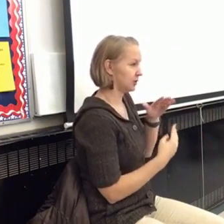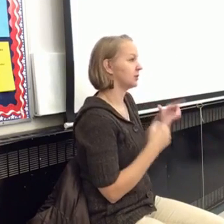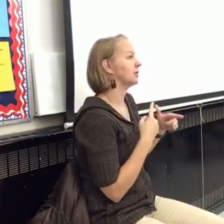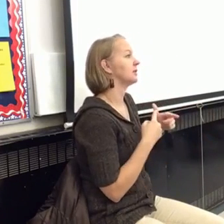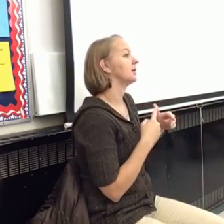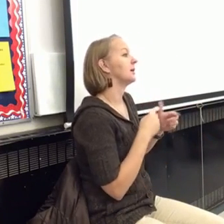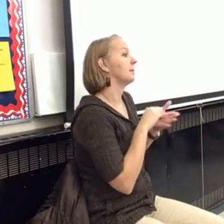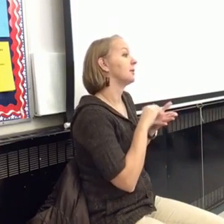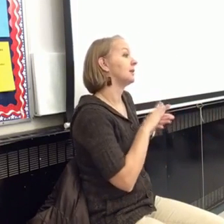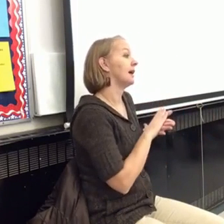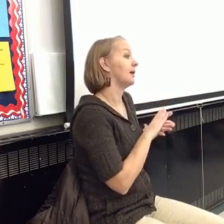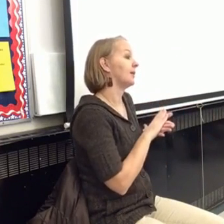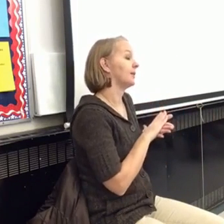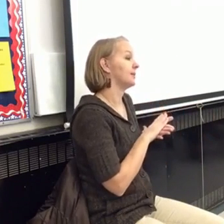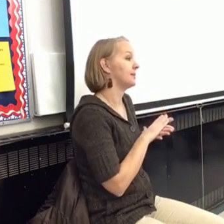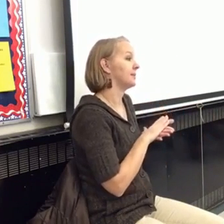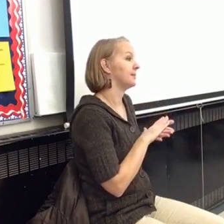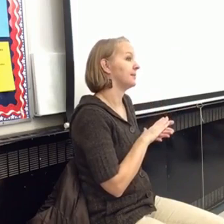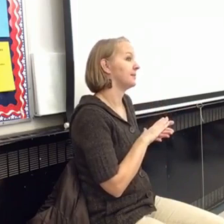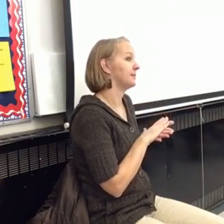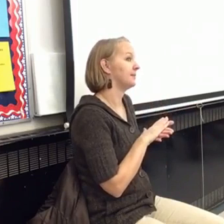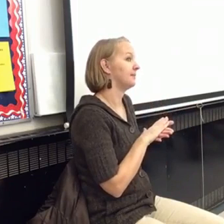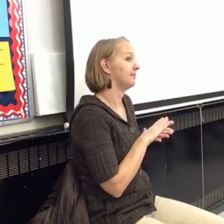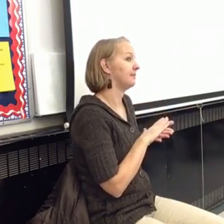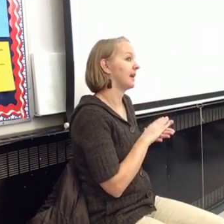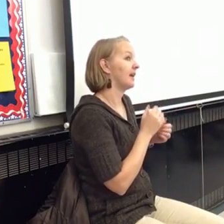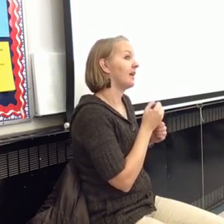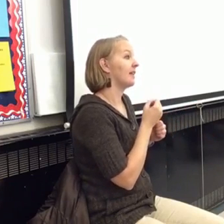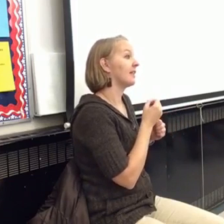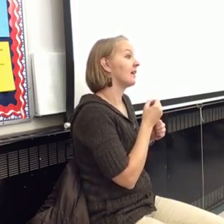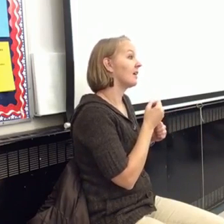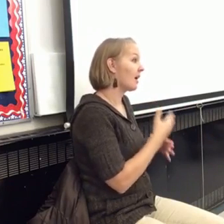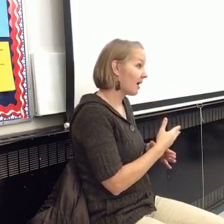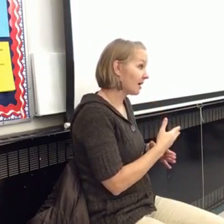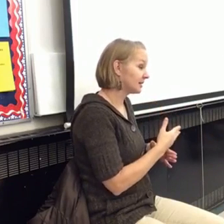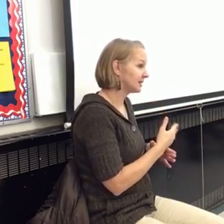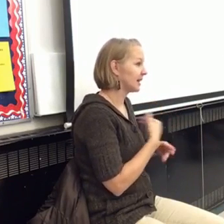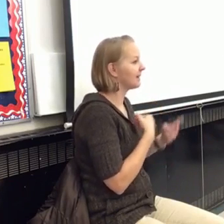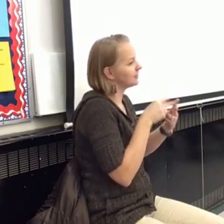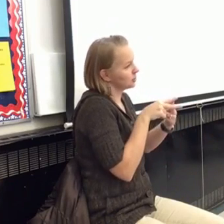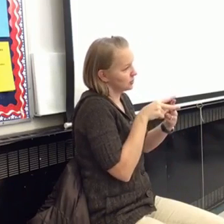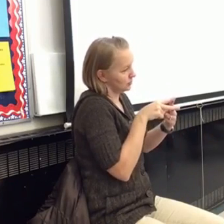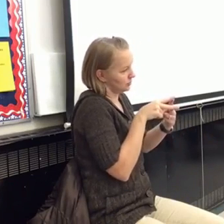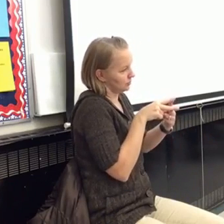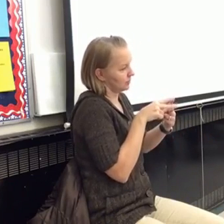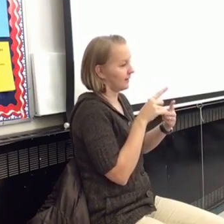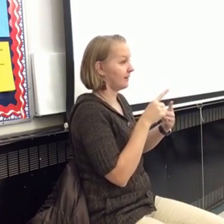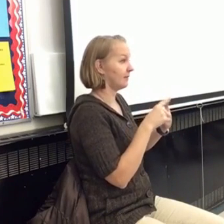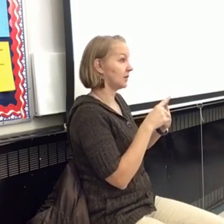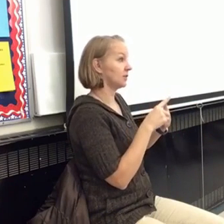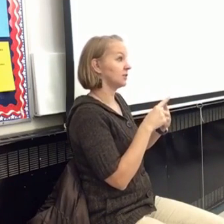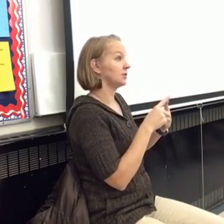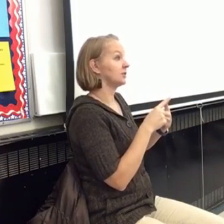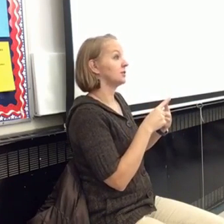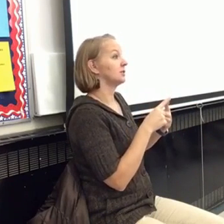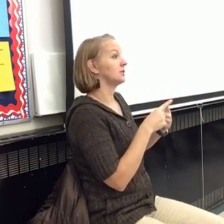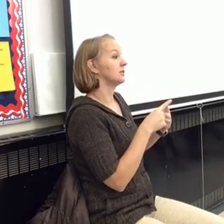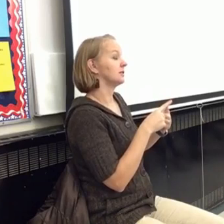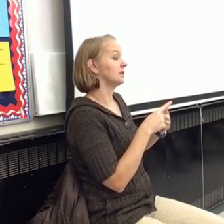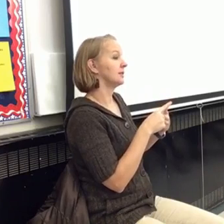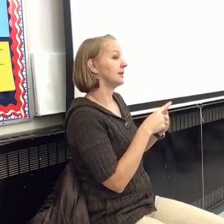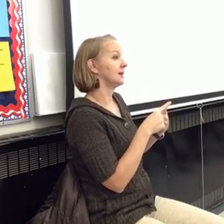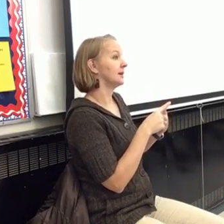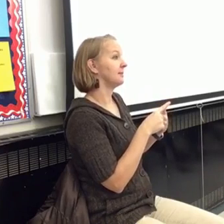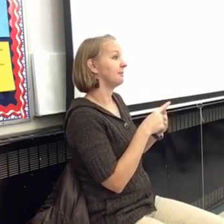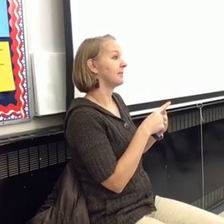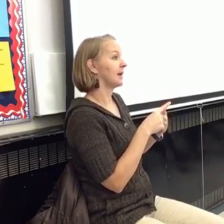if you will put the cause, there's going to be 2 major causes. The first one is going